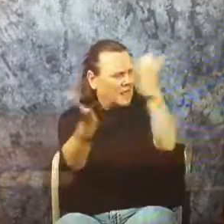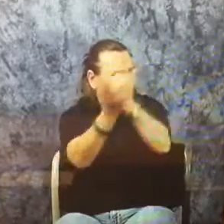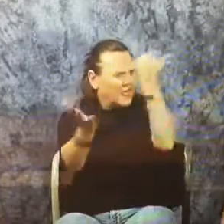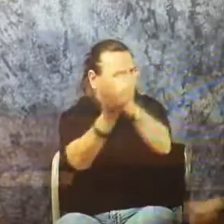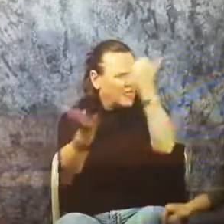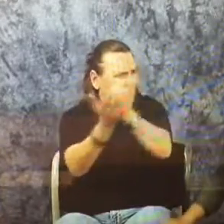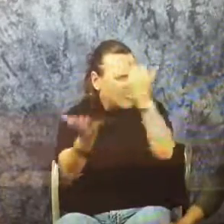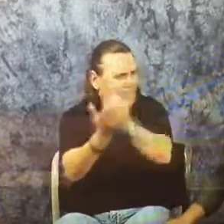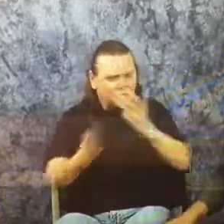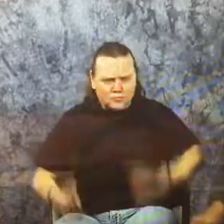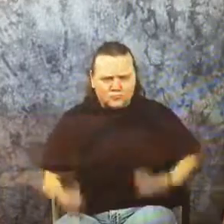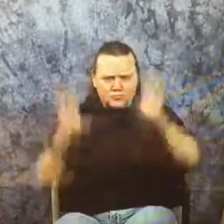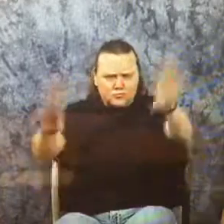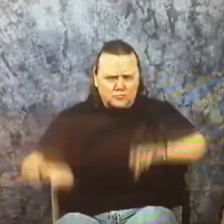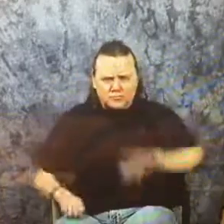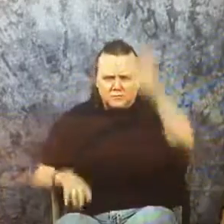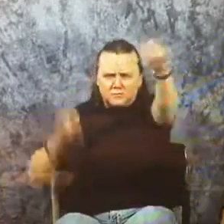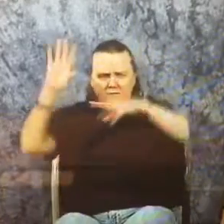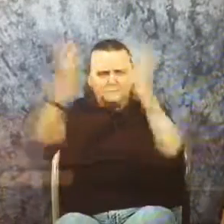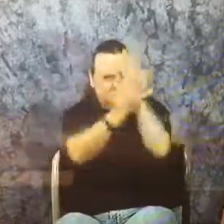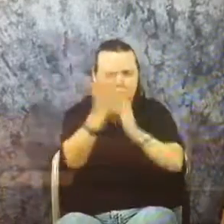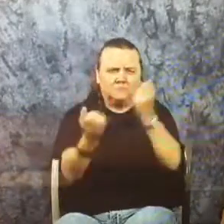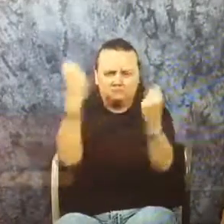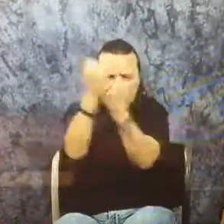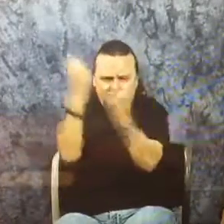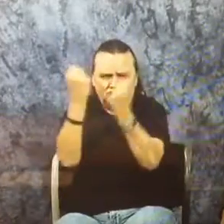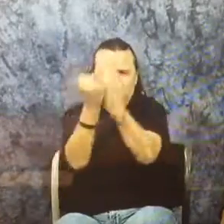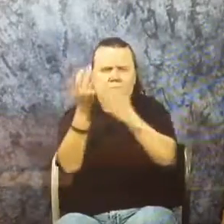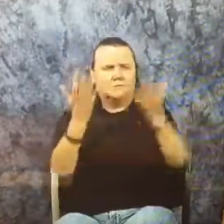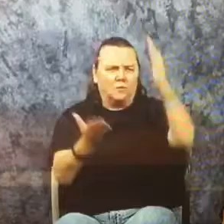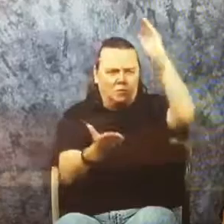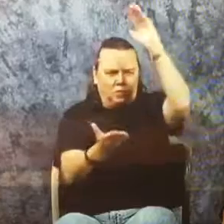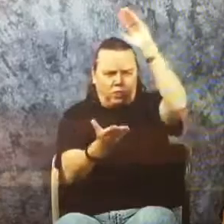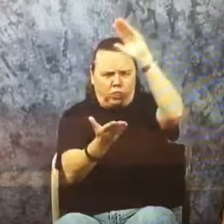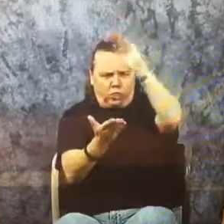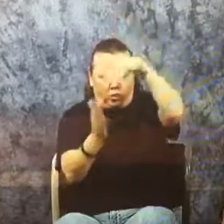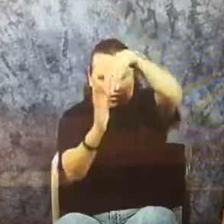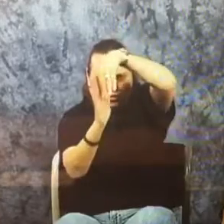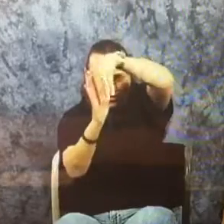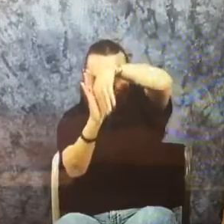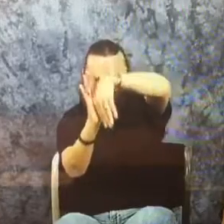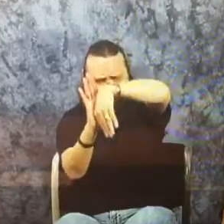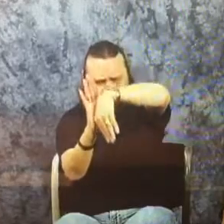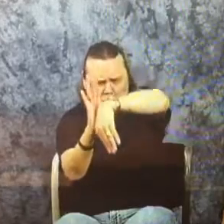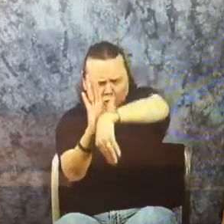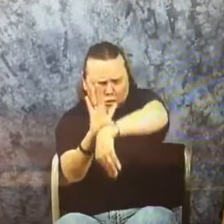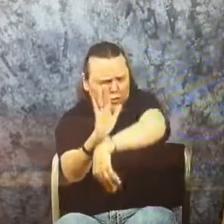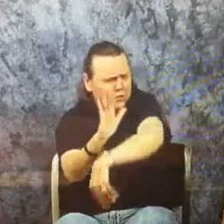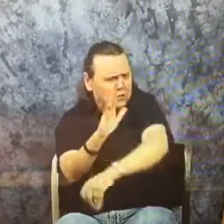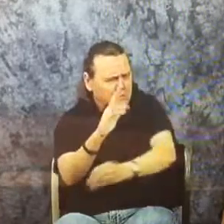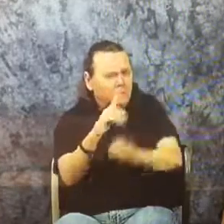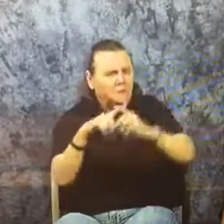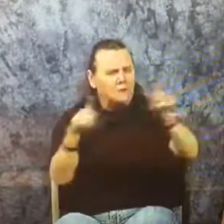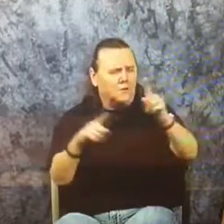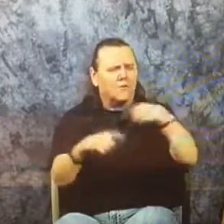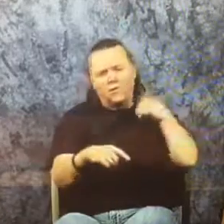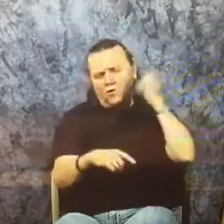There was money that was due, and they needed help. So they were forking out all this money, and some were in support, and it just dwindled and dwindled down.